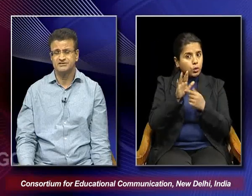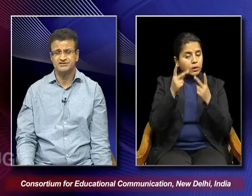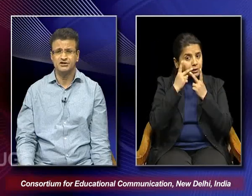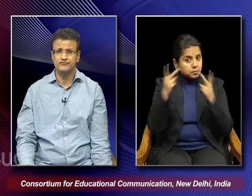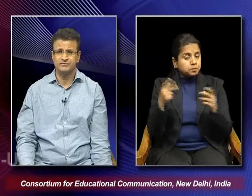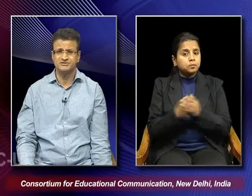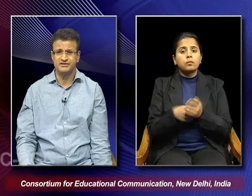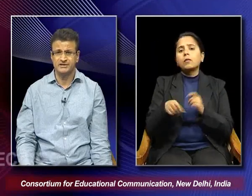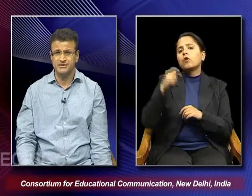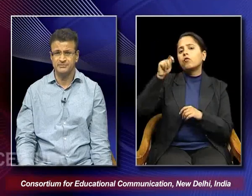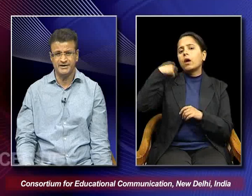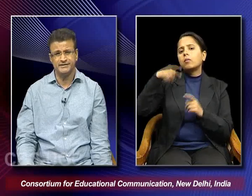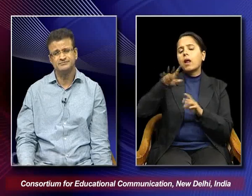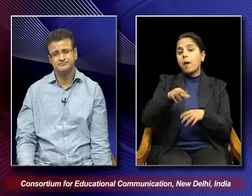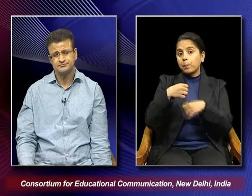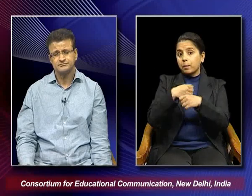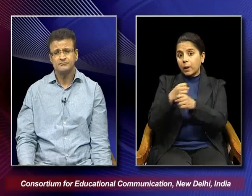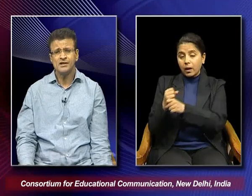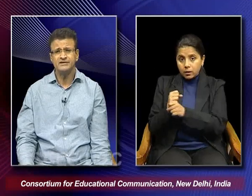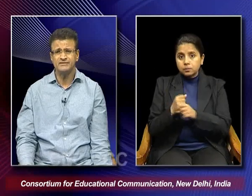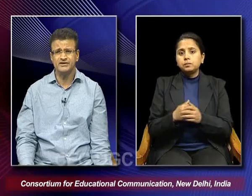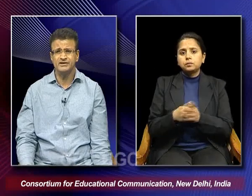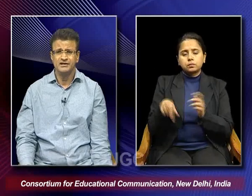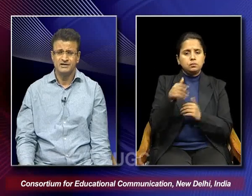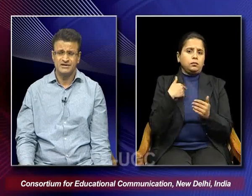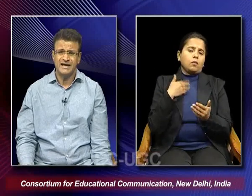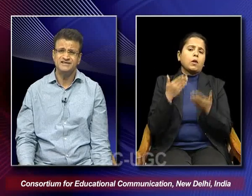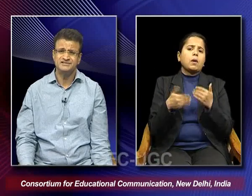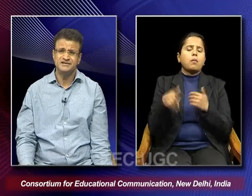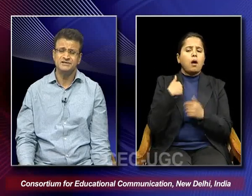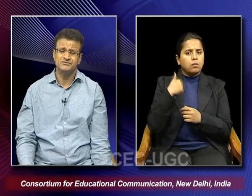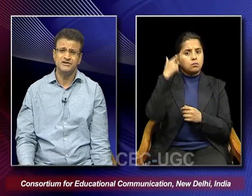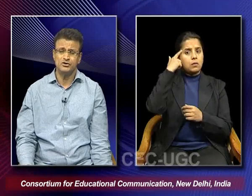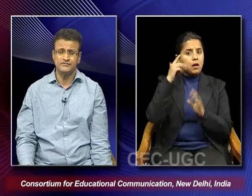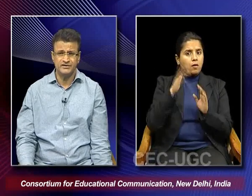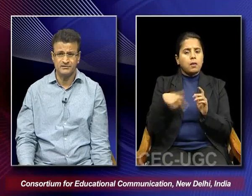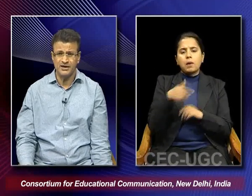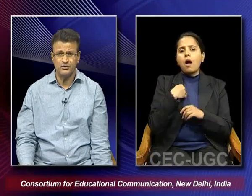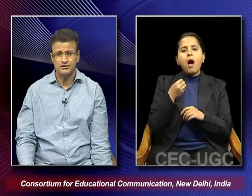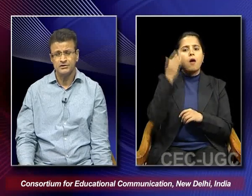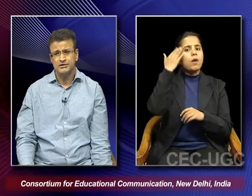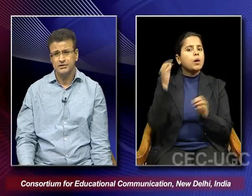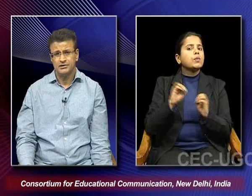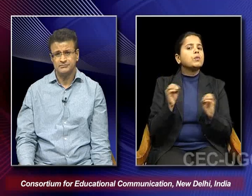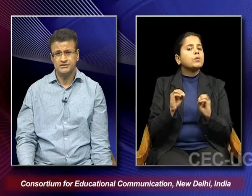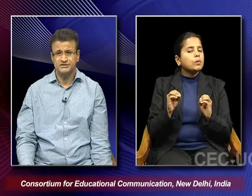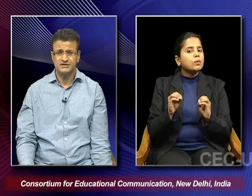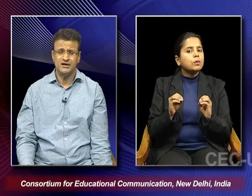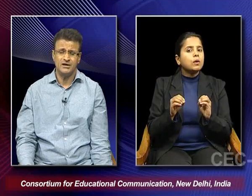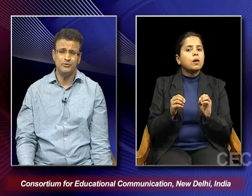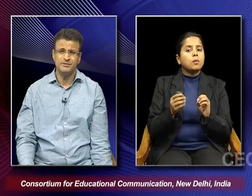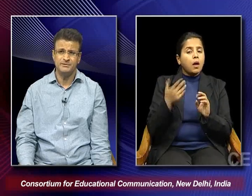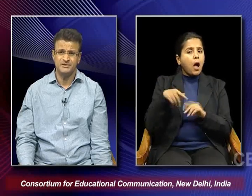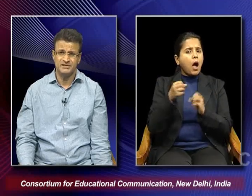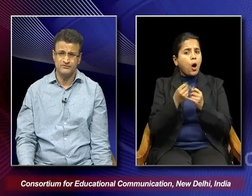when such kind of films they are being made, then we realize that we are not aware about that